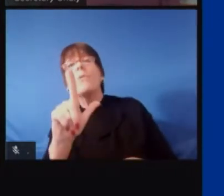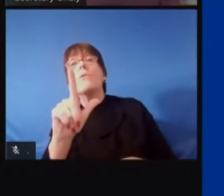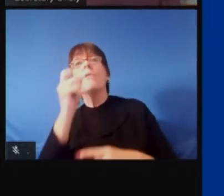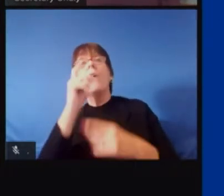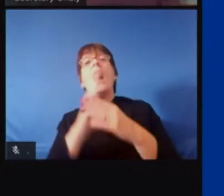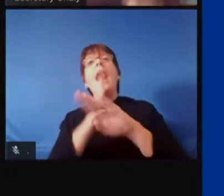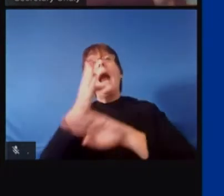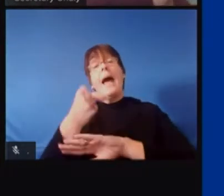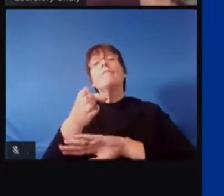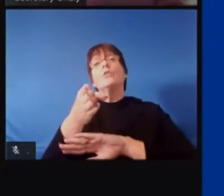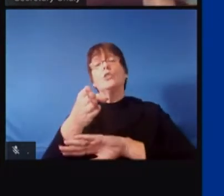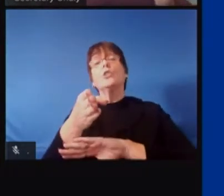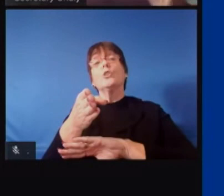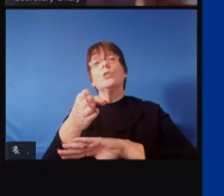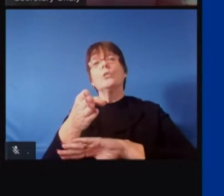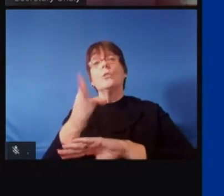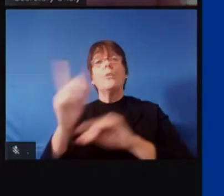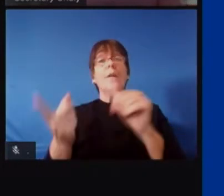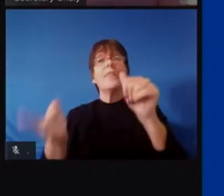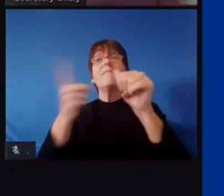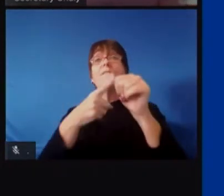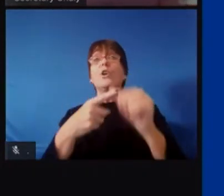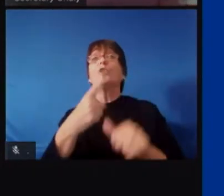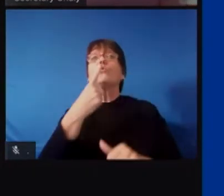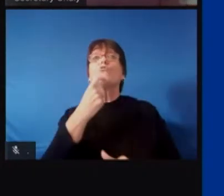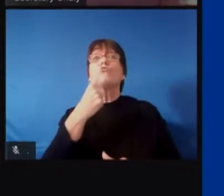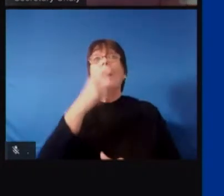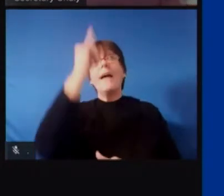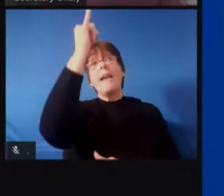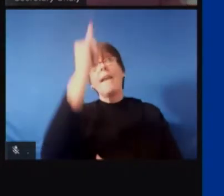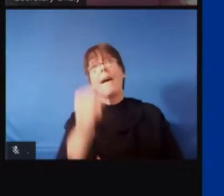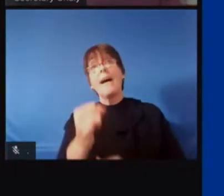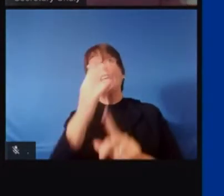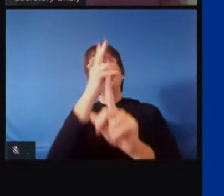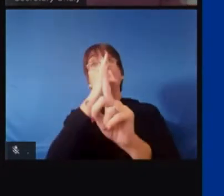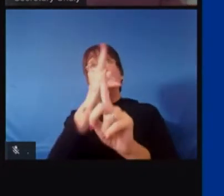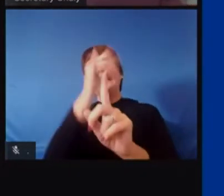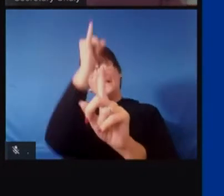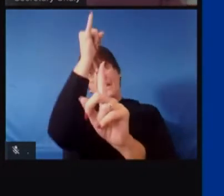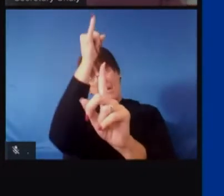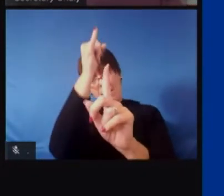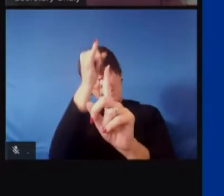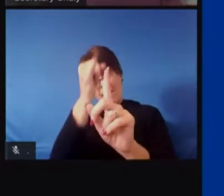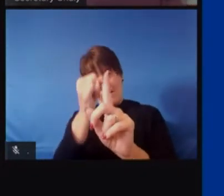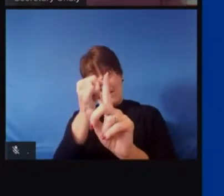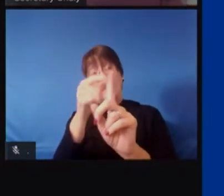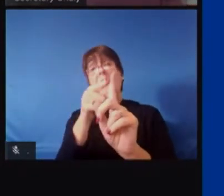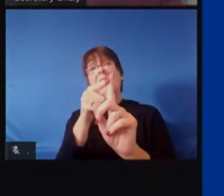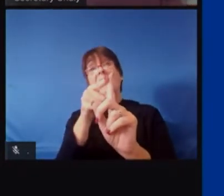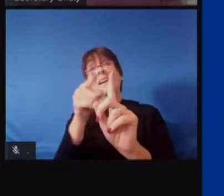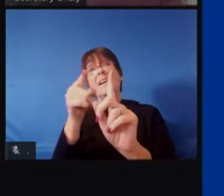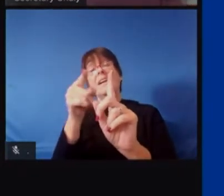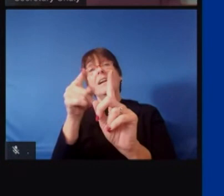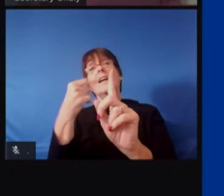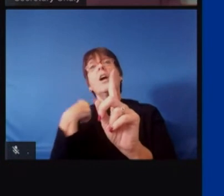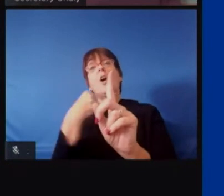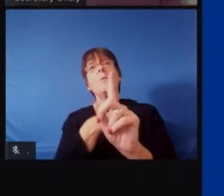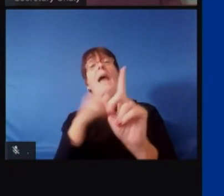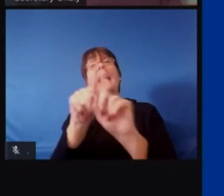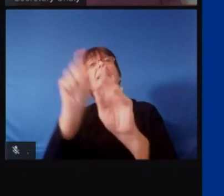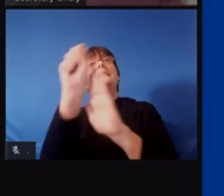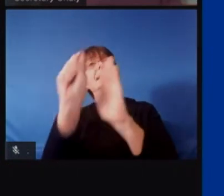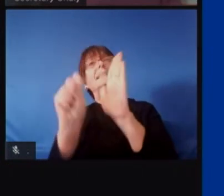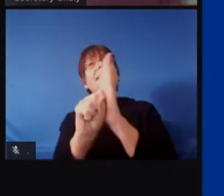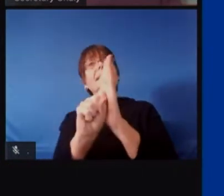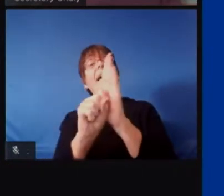we did the first red line that you see going vertically, is when we did, as the state, the first